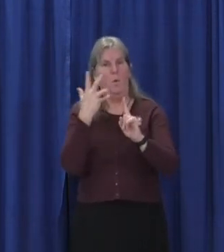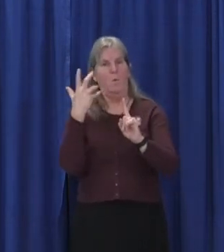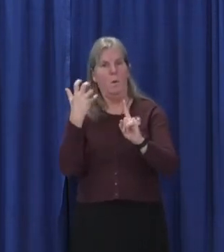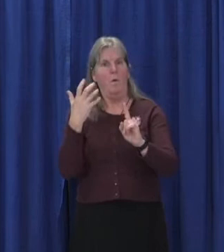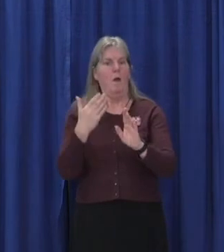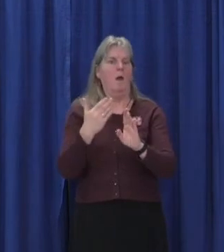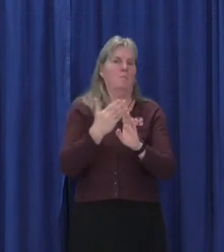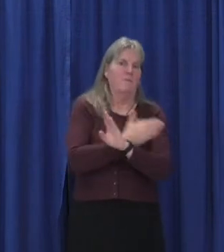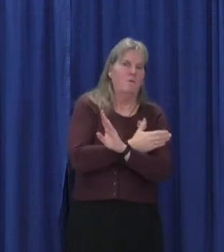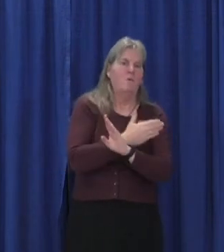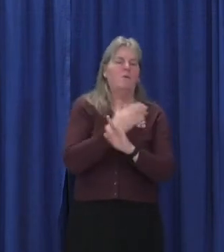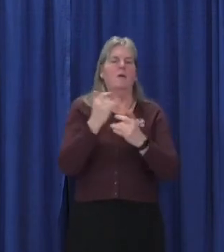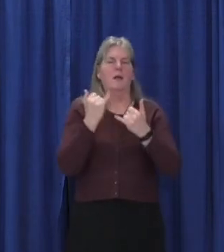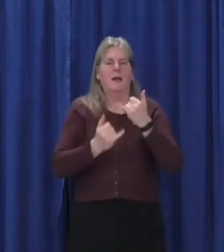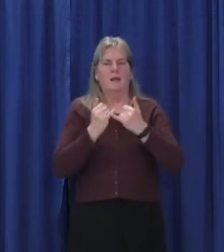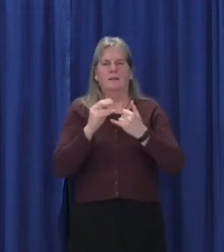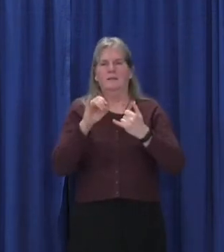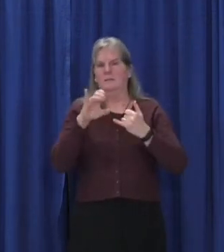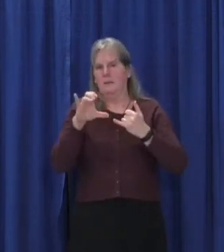2021.